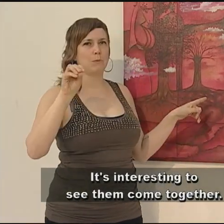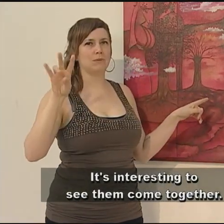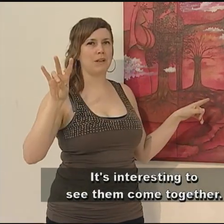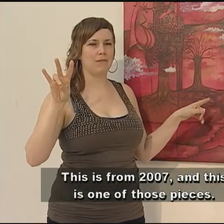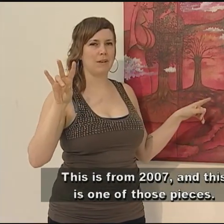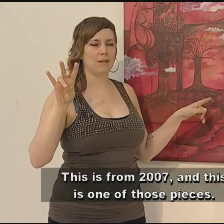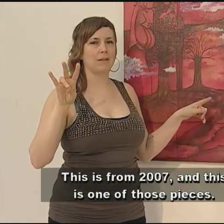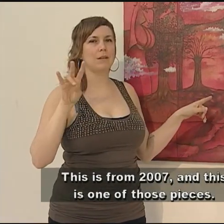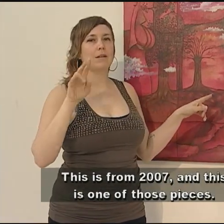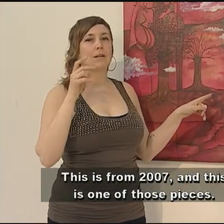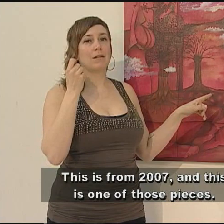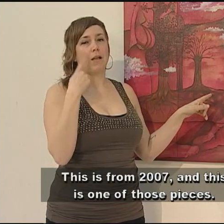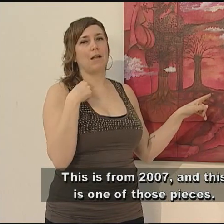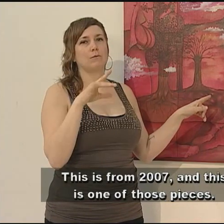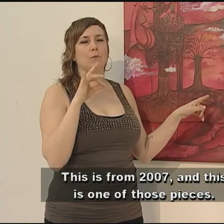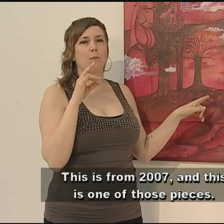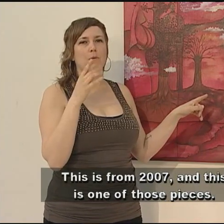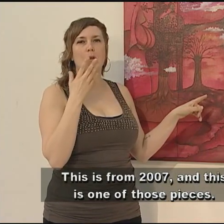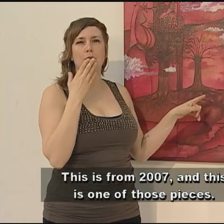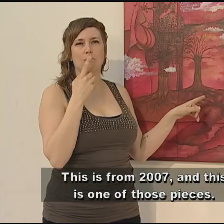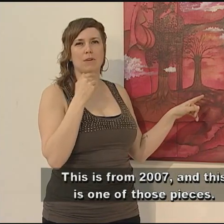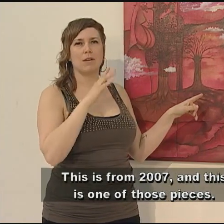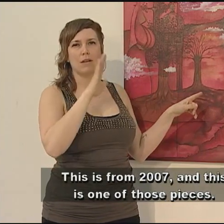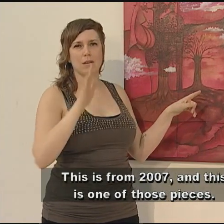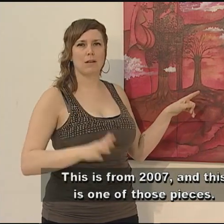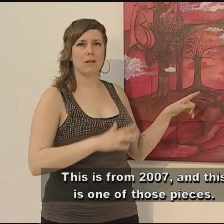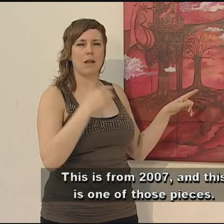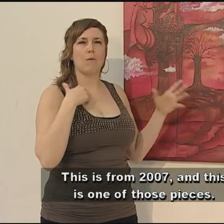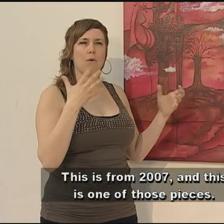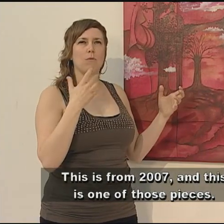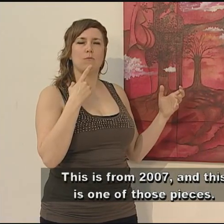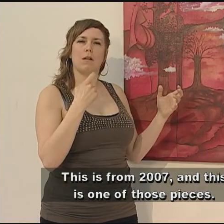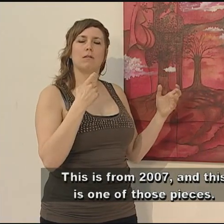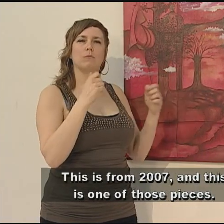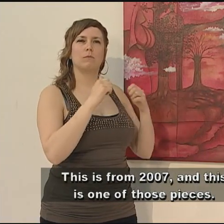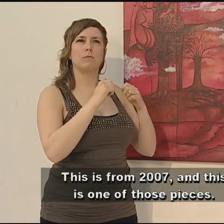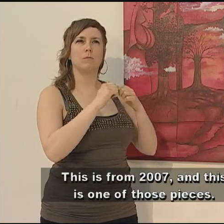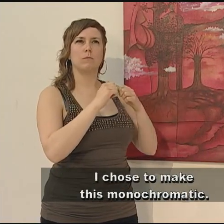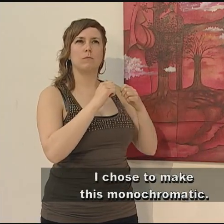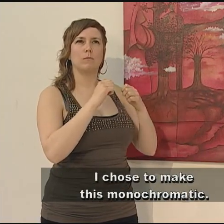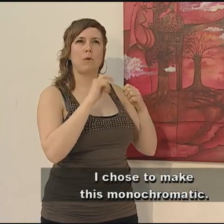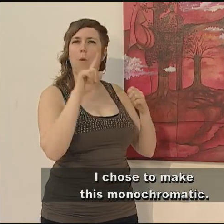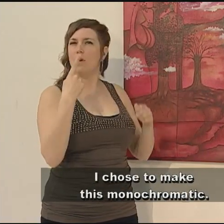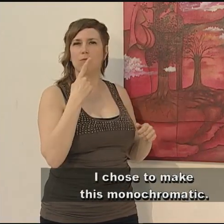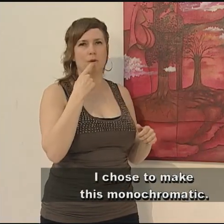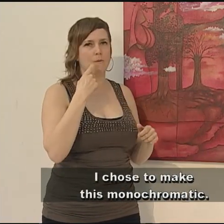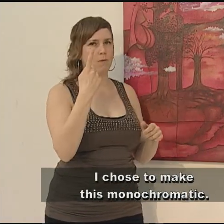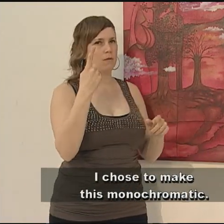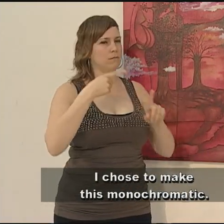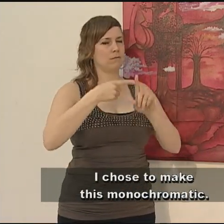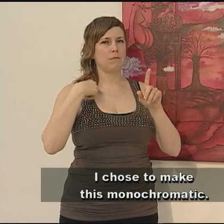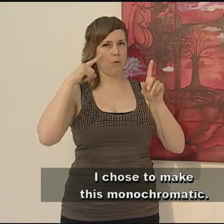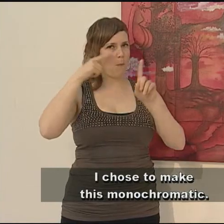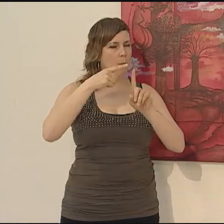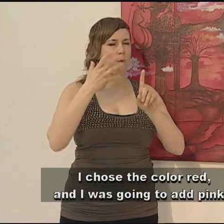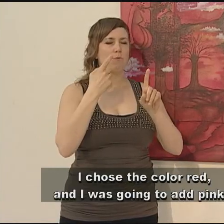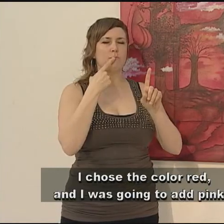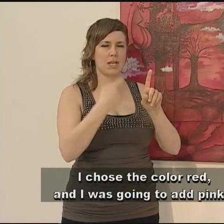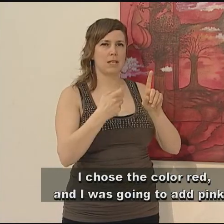together. This is from 2007, and this is one of those pieces. I chose to make this monochromatic.